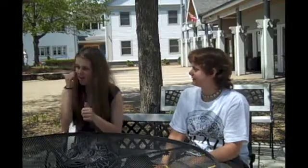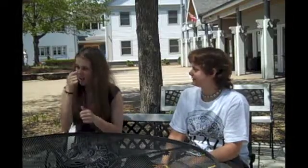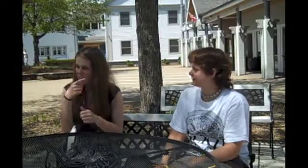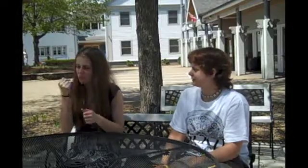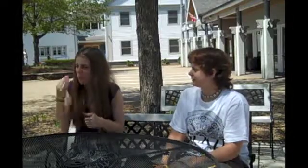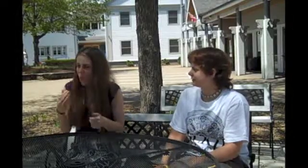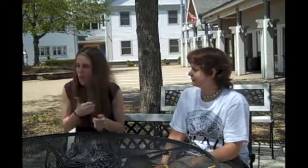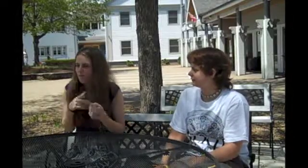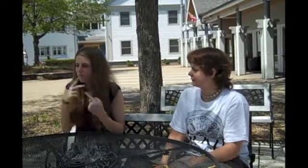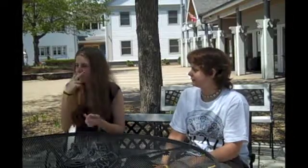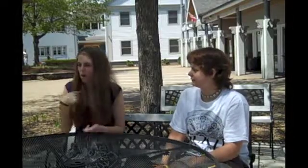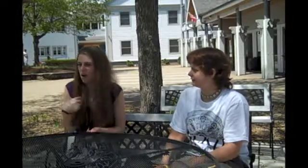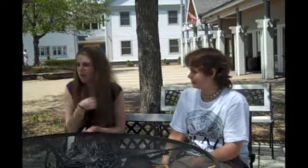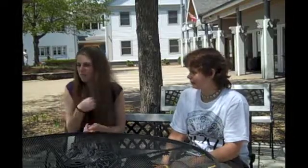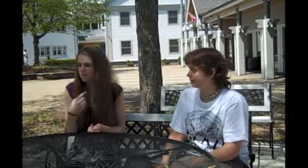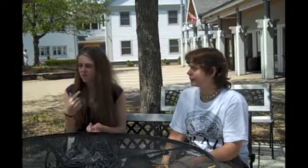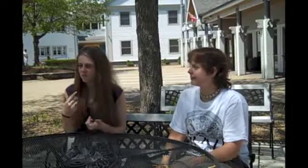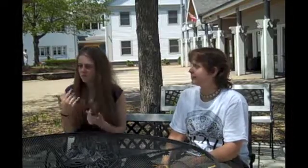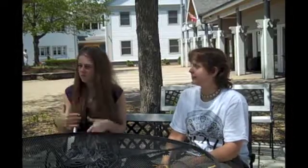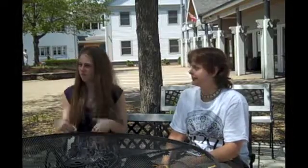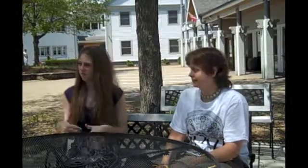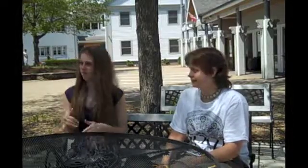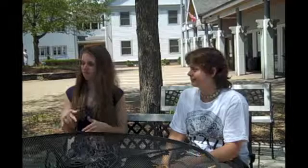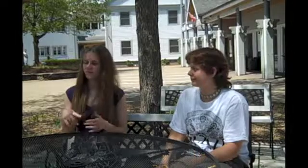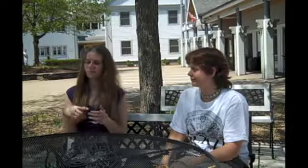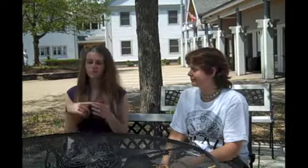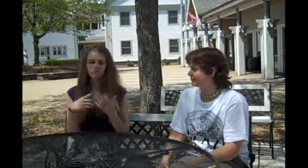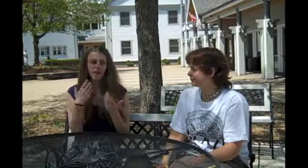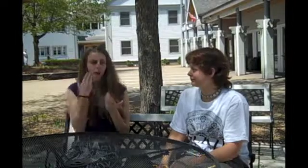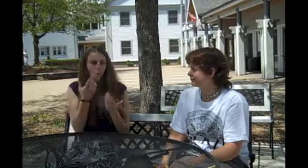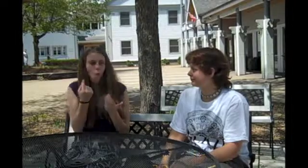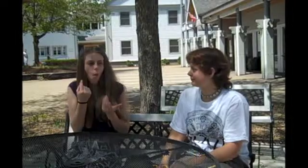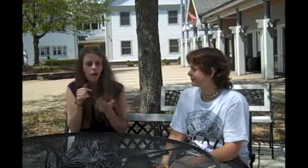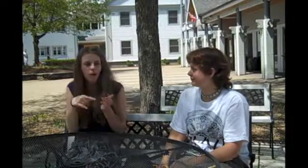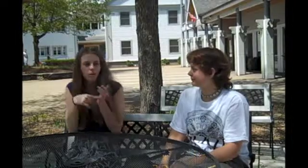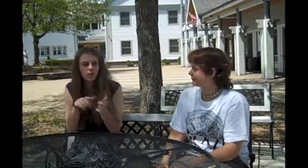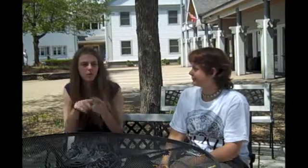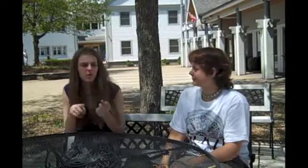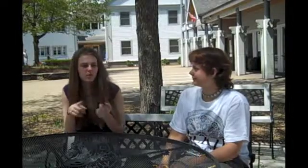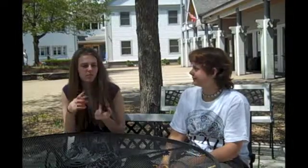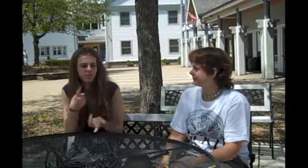straight, and just every day they woke up so happy to see us.